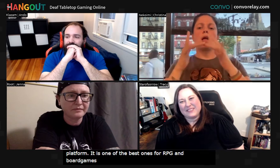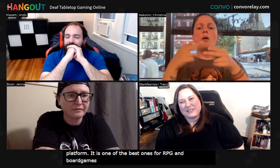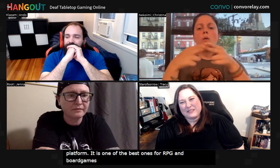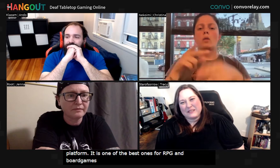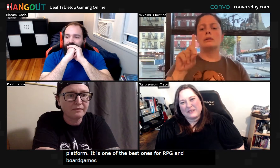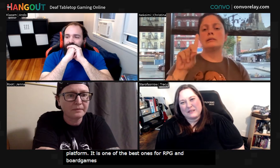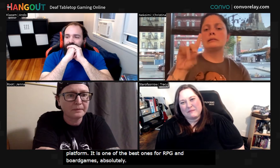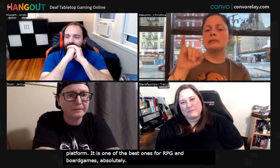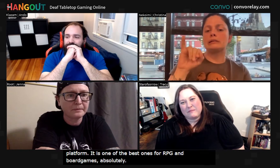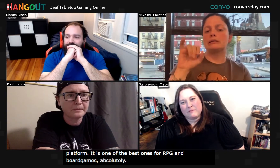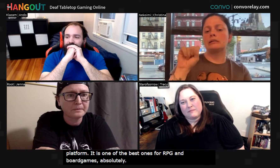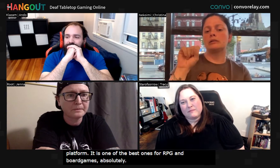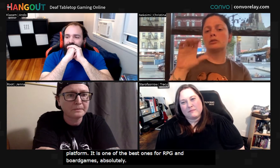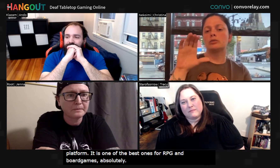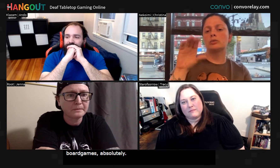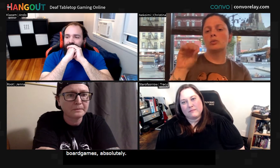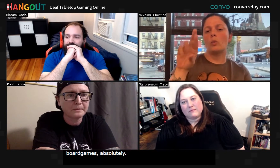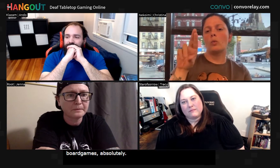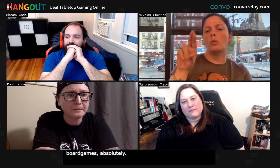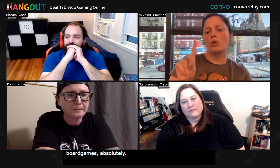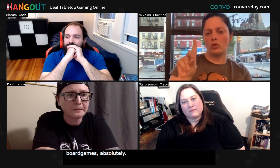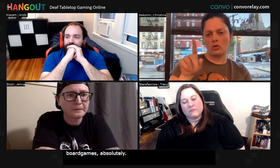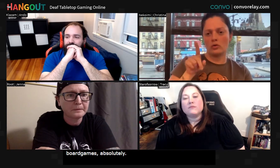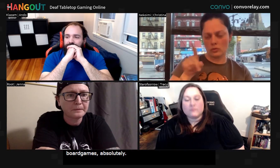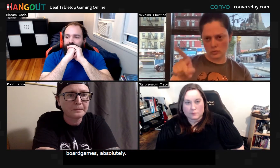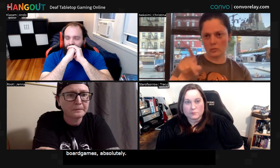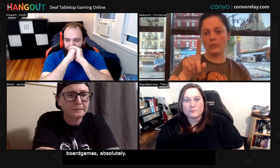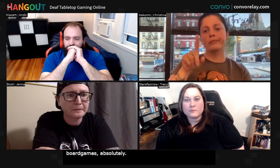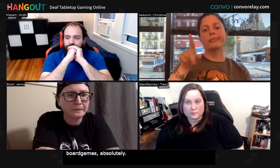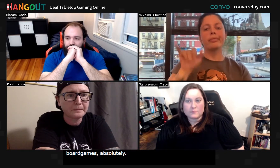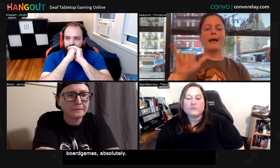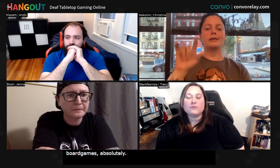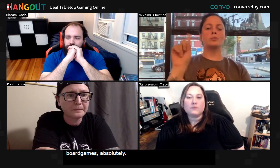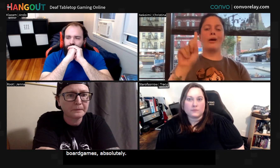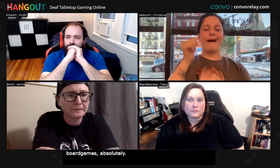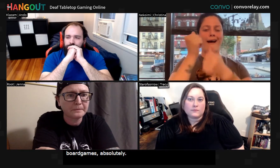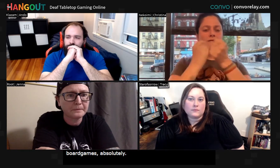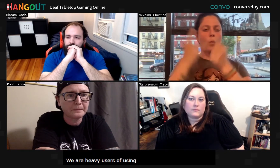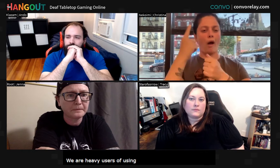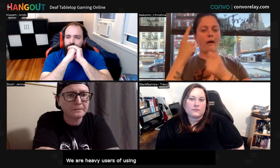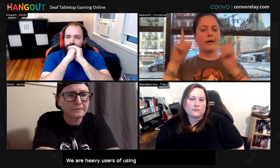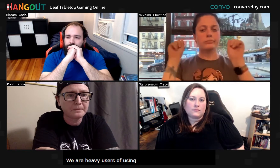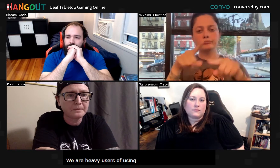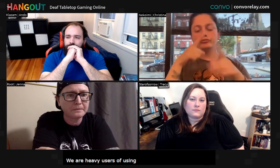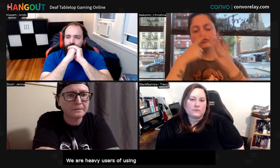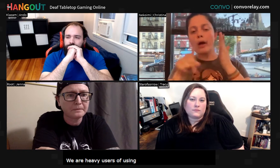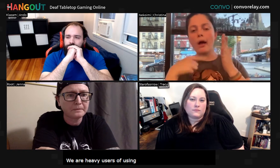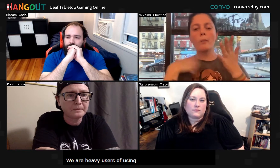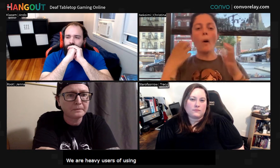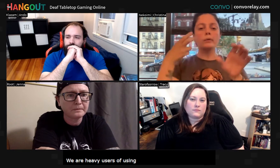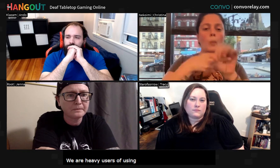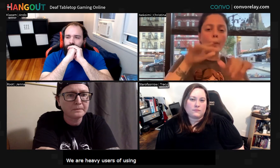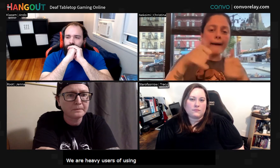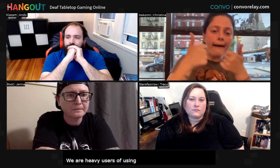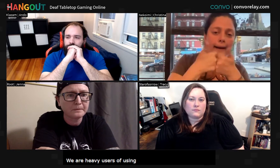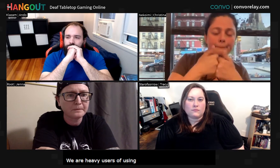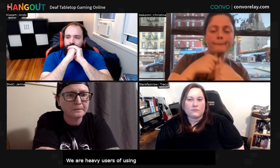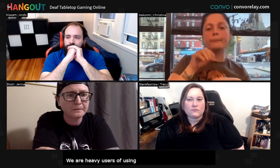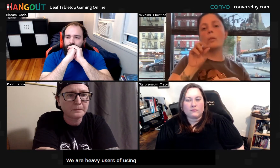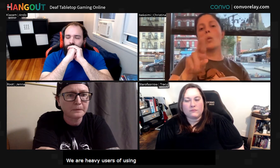We are heavy users of using the online system called Discord. Discord is where everybody can check in